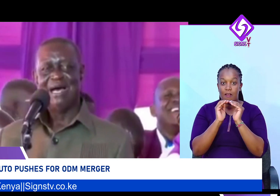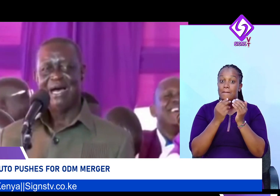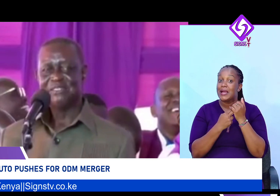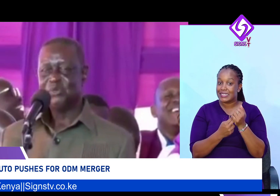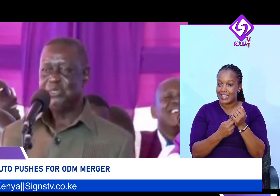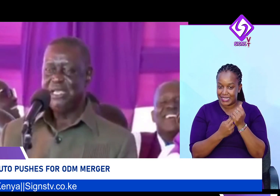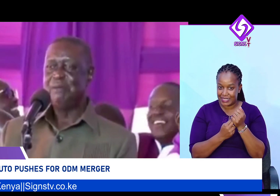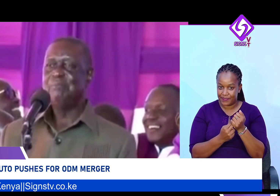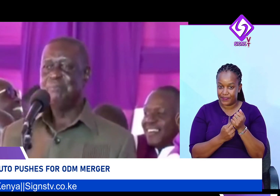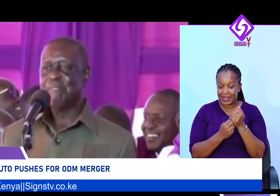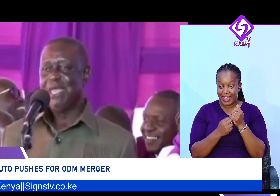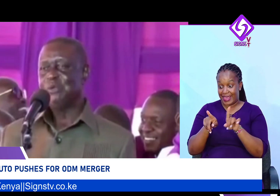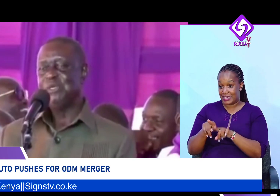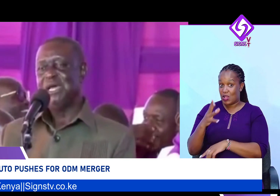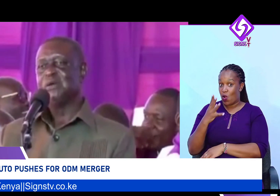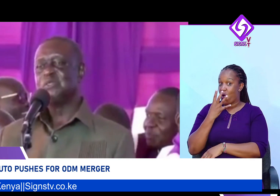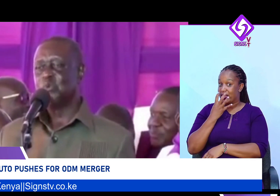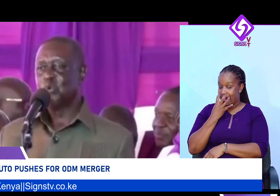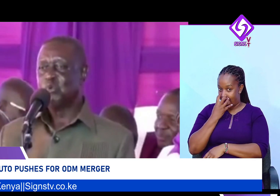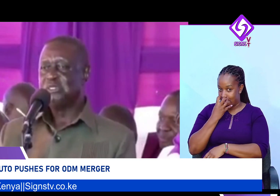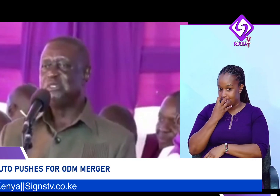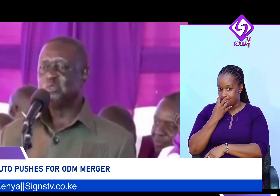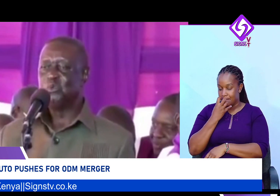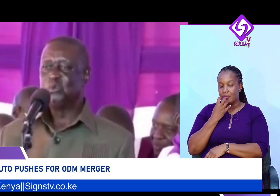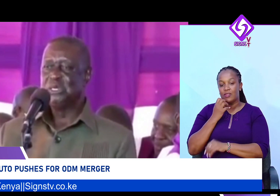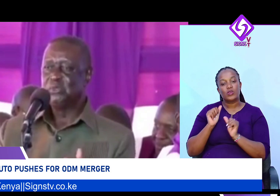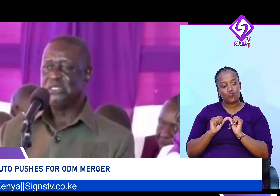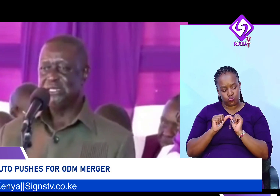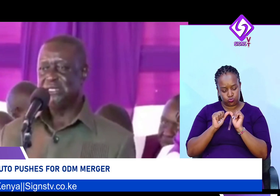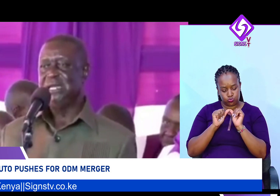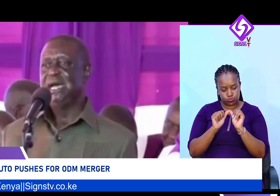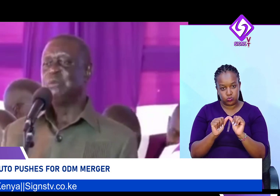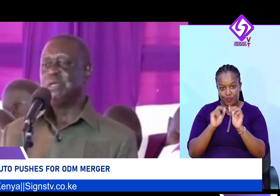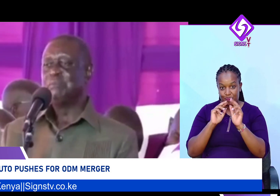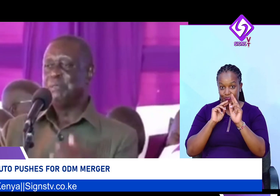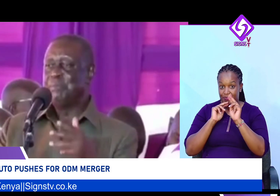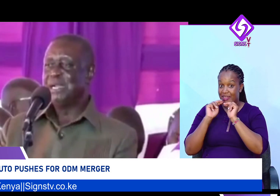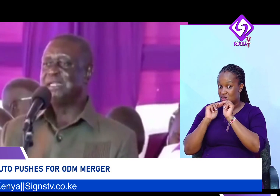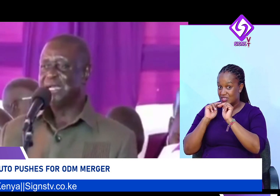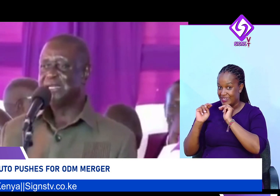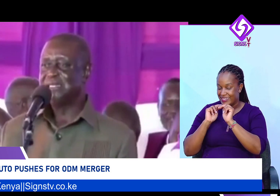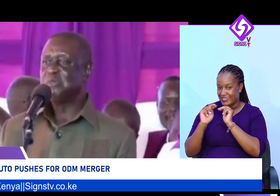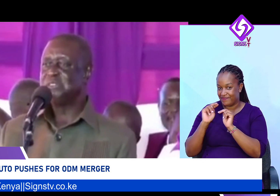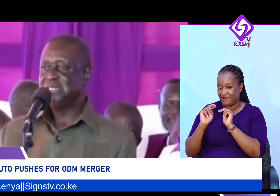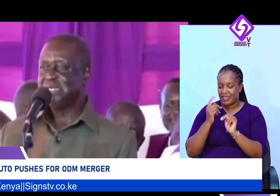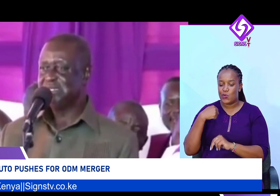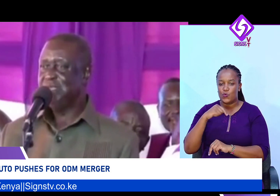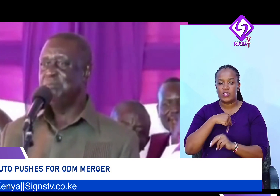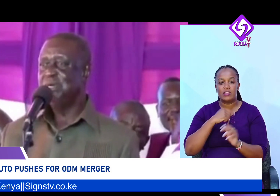as ODM, and we are going to continue to negotiate, and we are prepared a negotiating team. Mimi